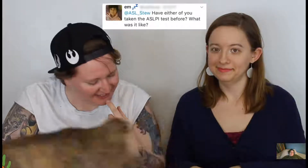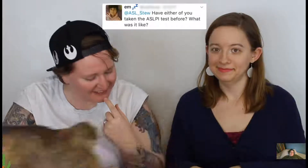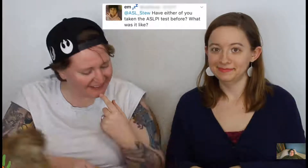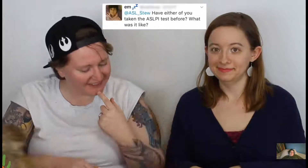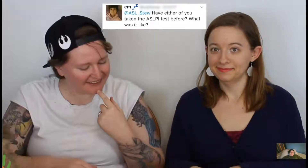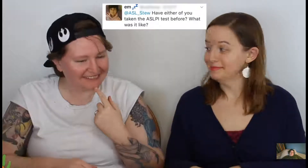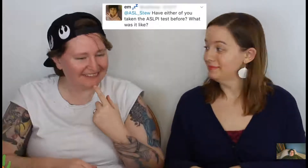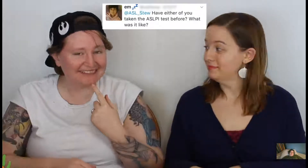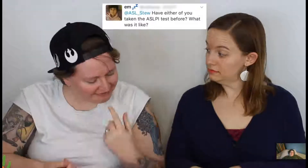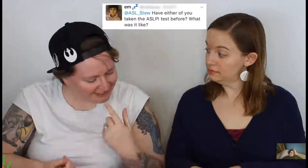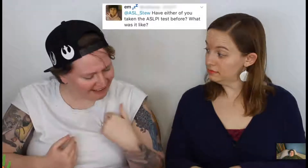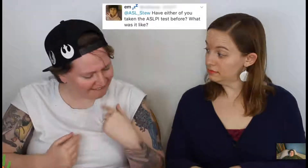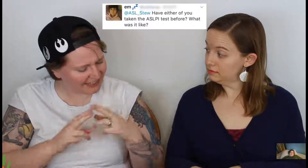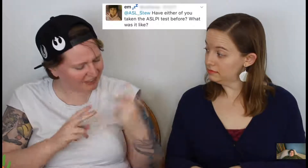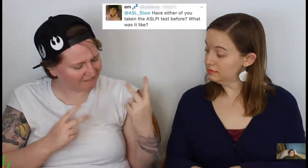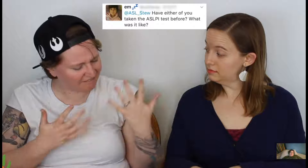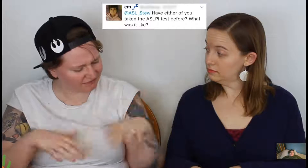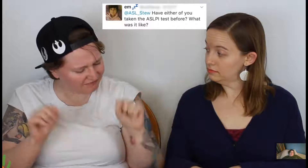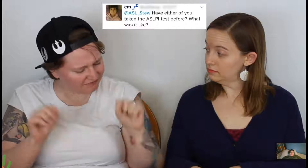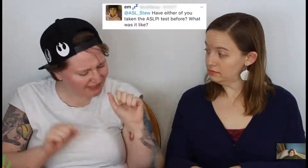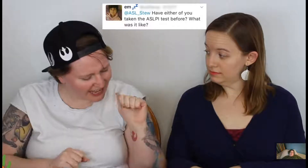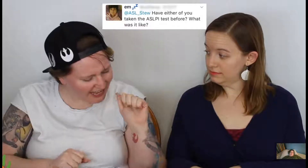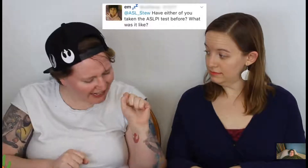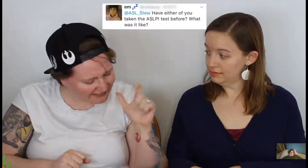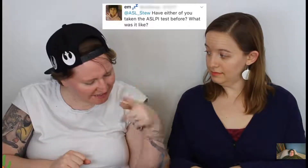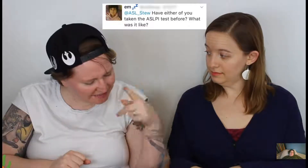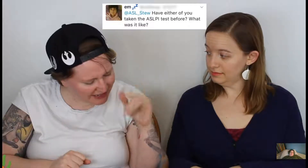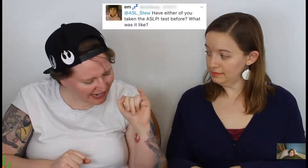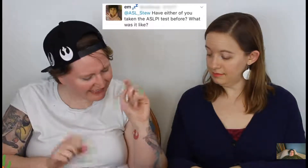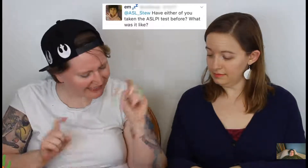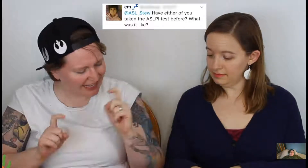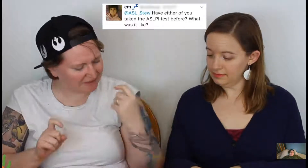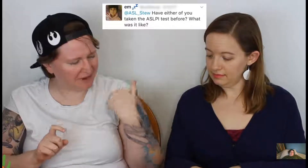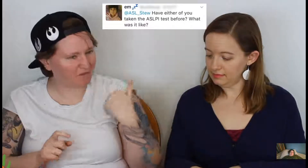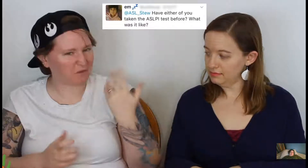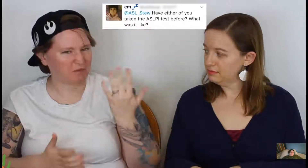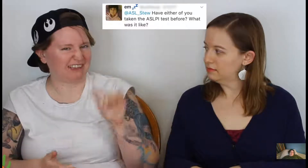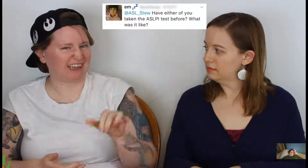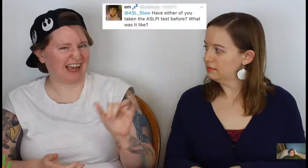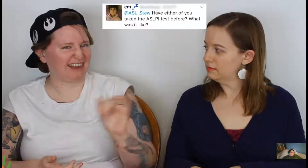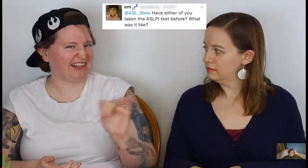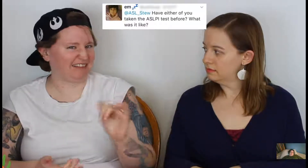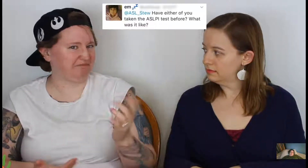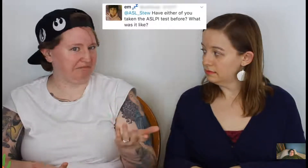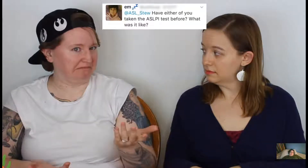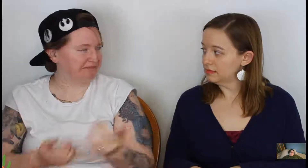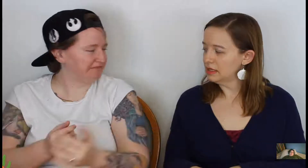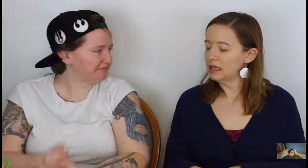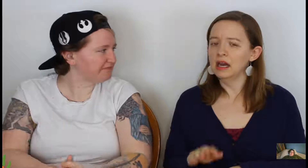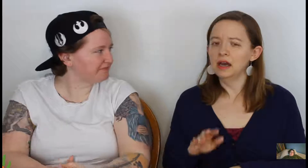Snore. She said, have either of you taken ASL-PI tests before? What is that like?